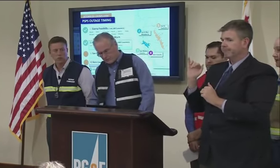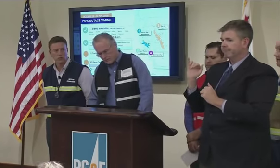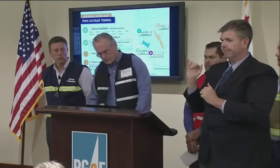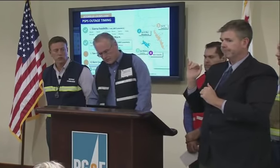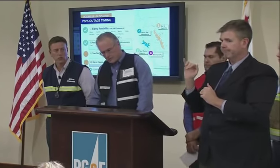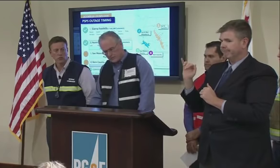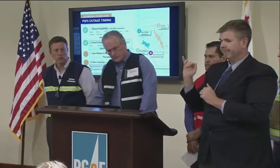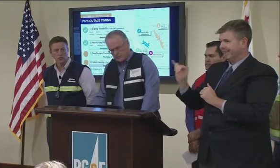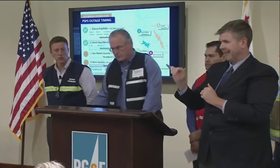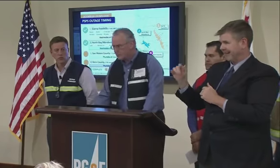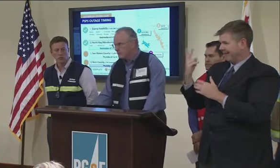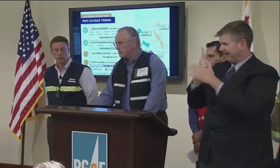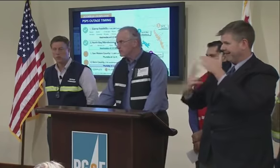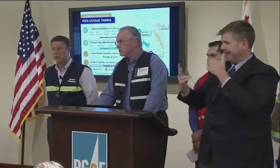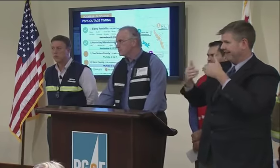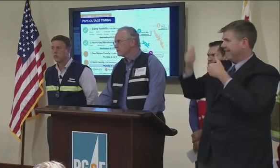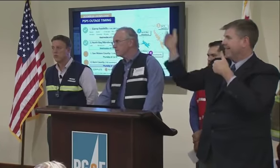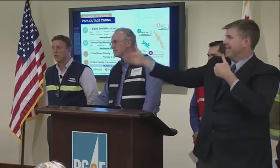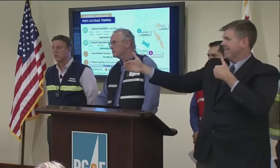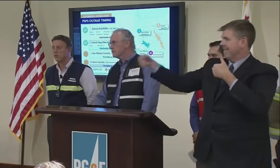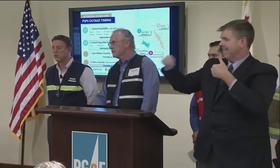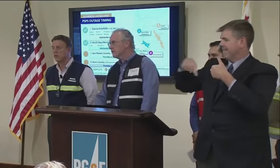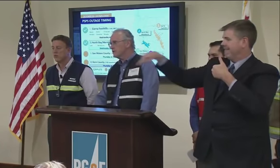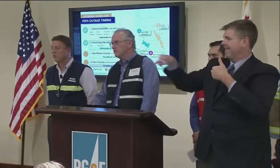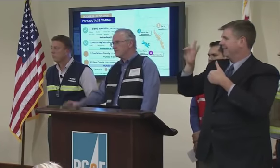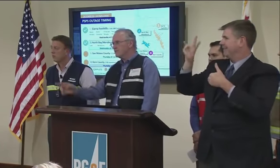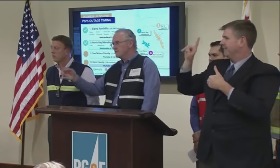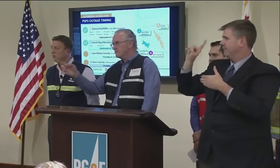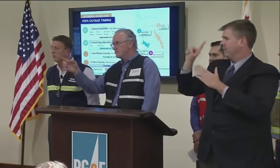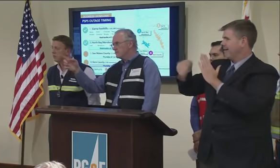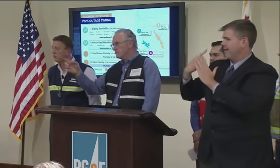to provide more granularity there.